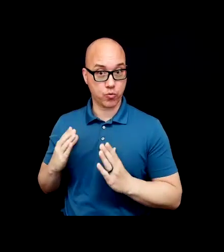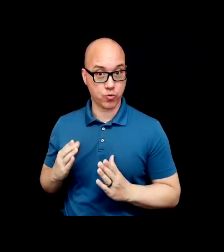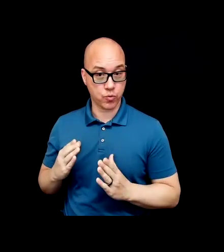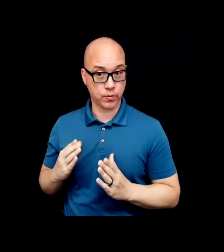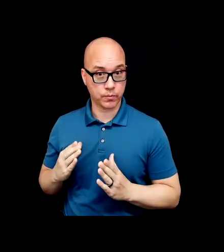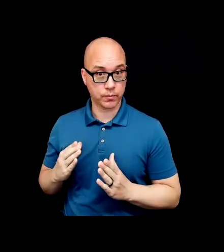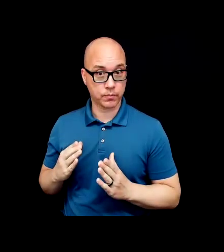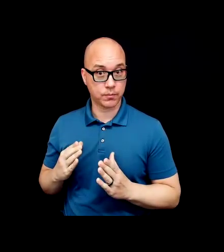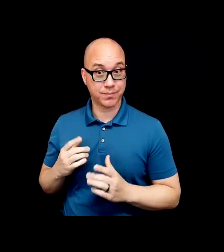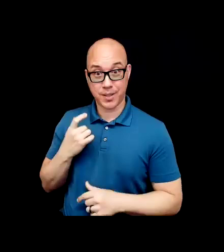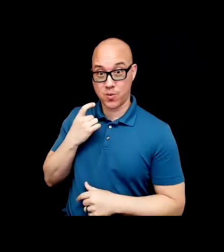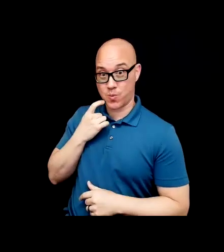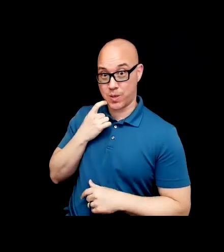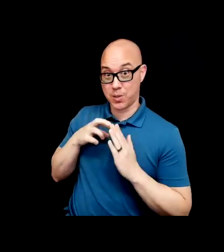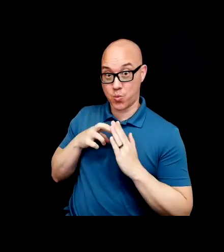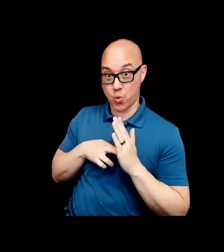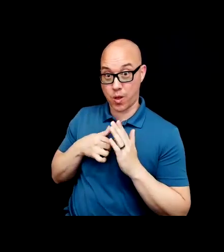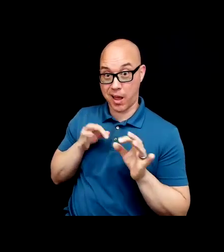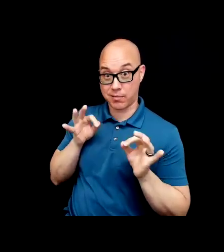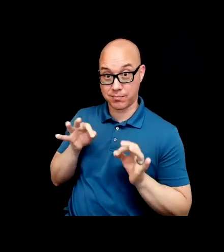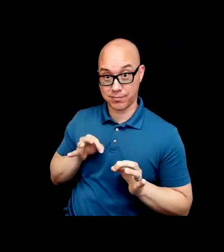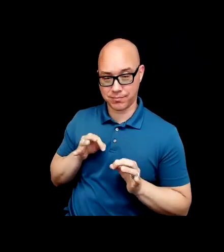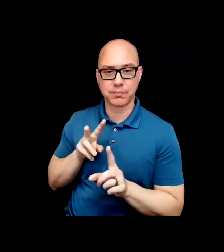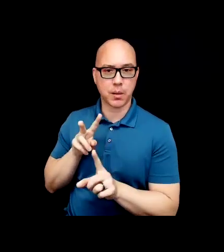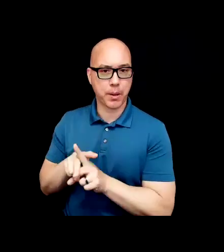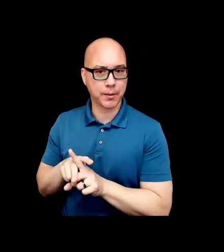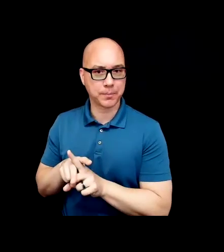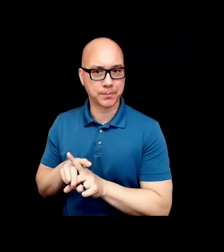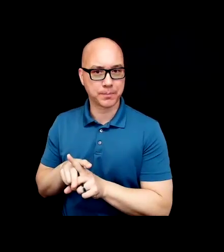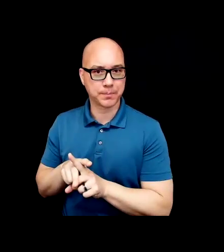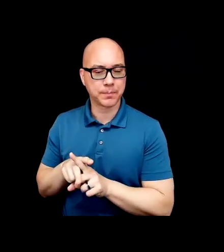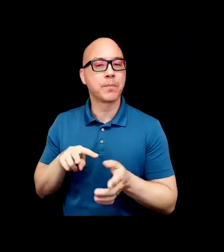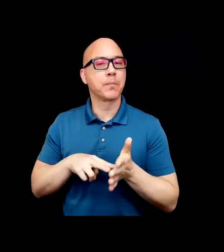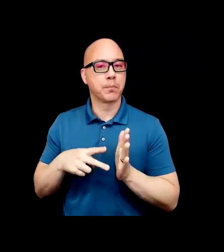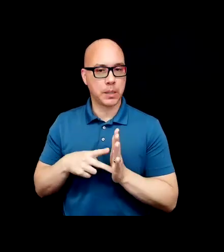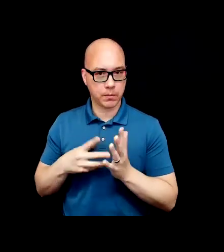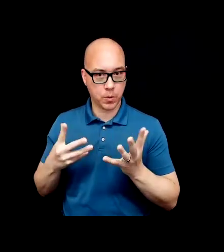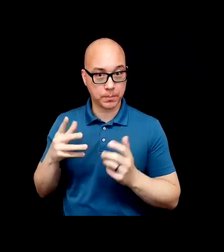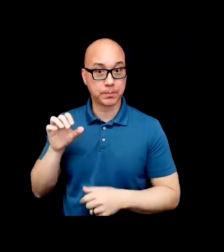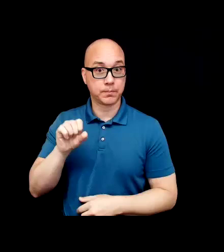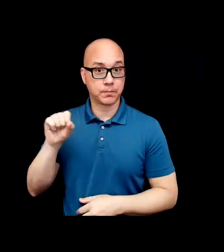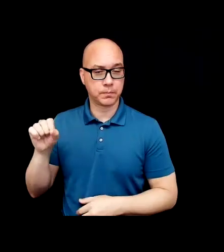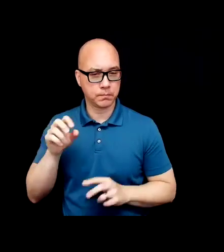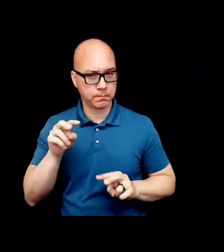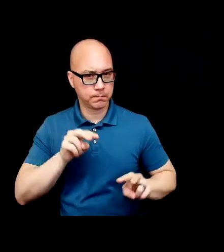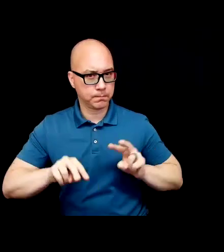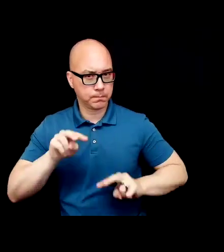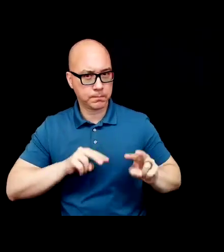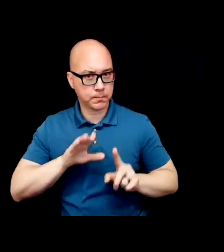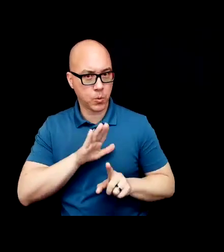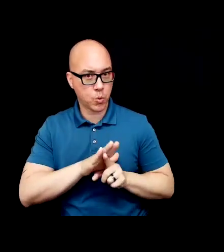the same rule I just described would apply. So Social Security would consider that person's net earnings